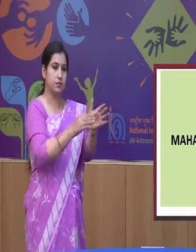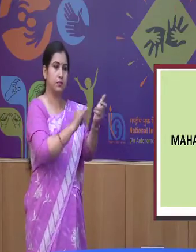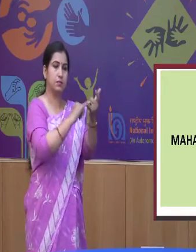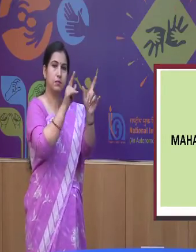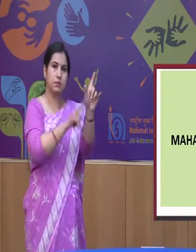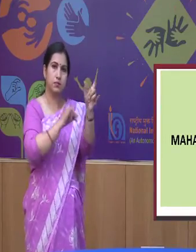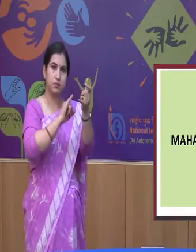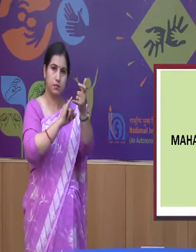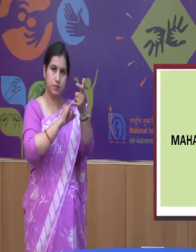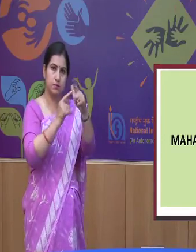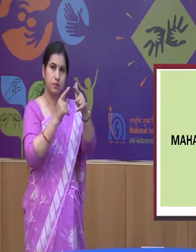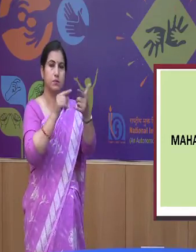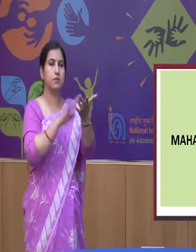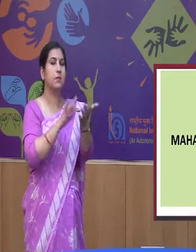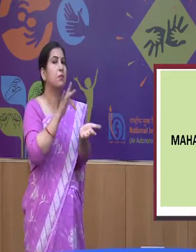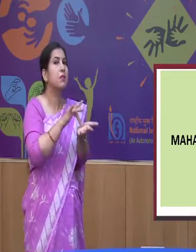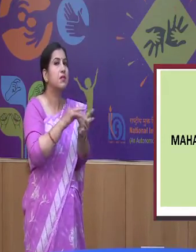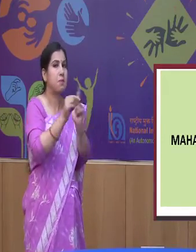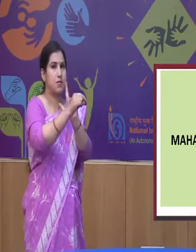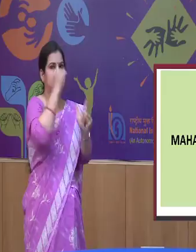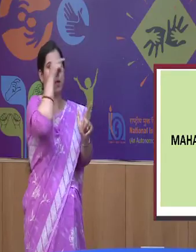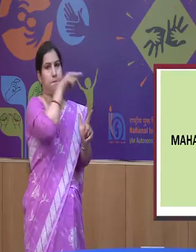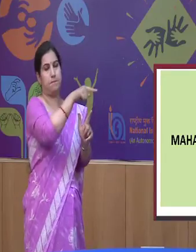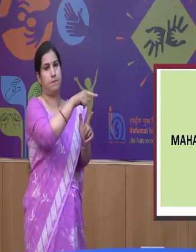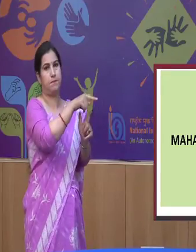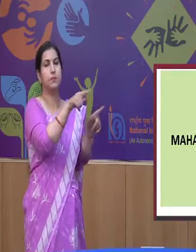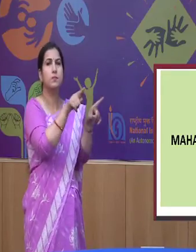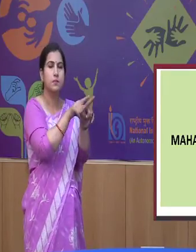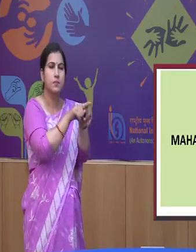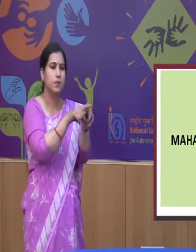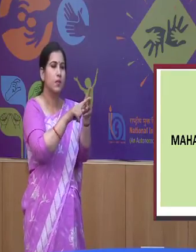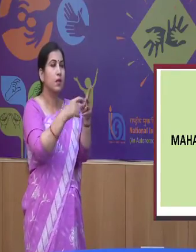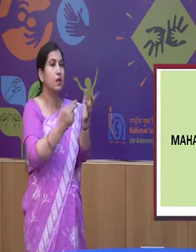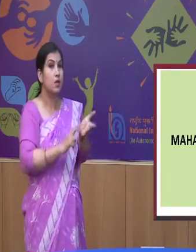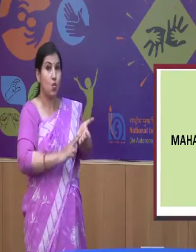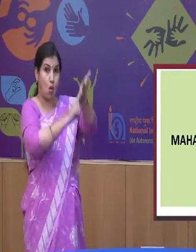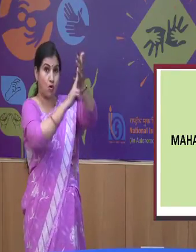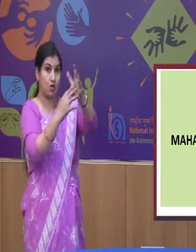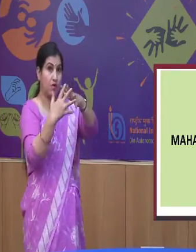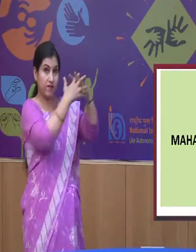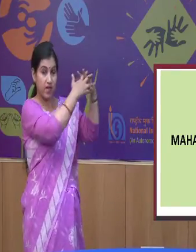which was introduced in Punjab and northwestern parts of